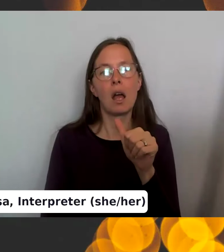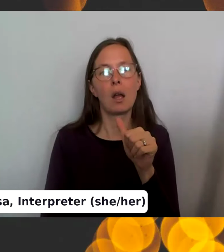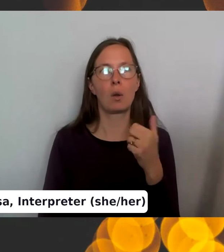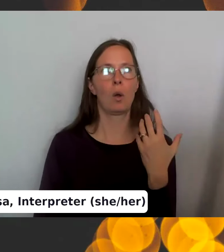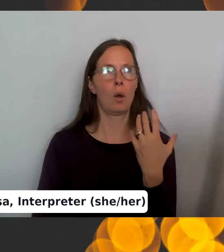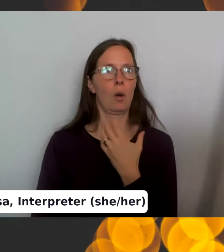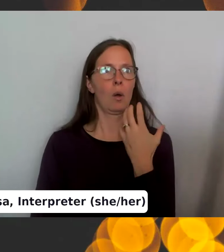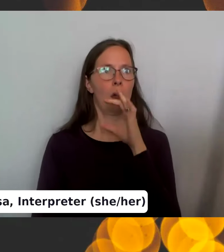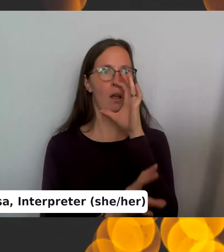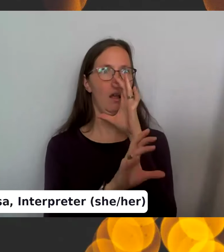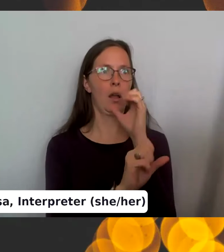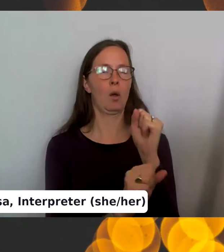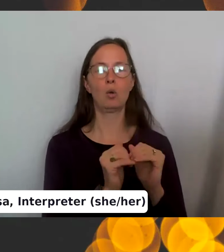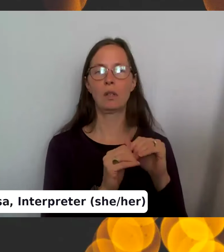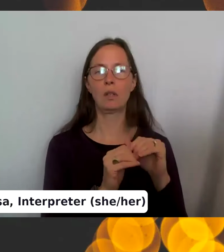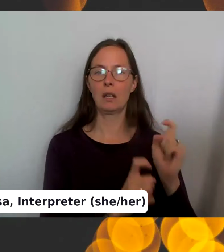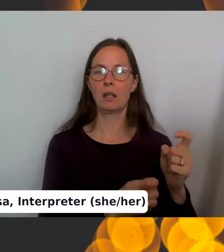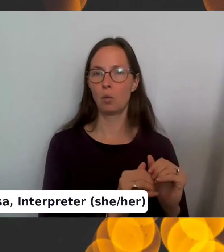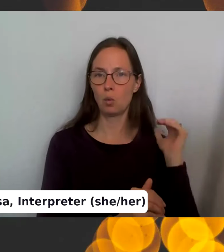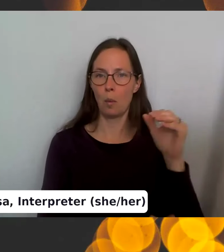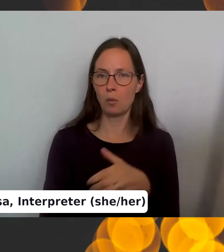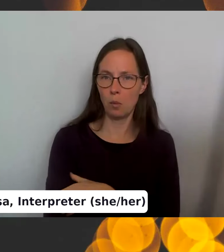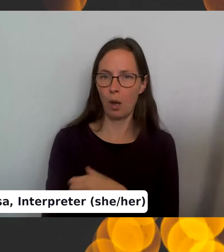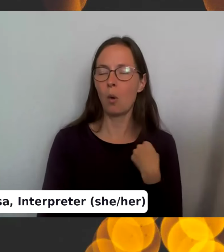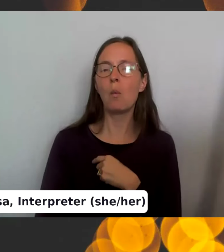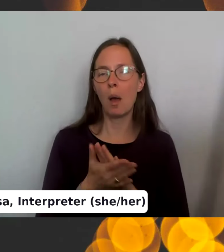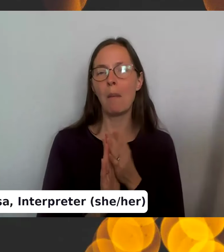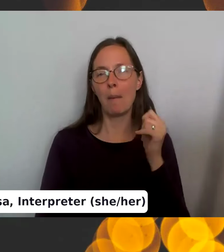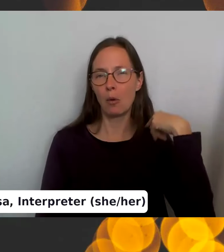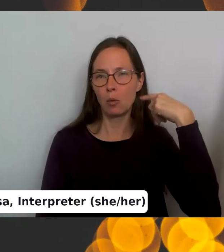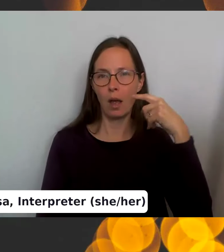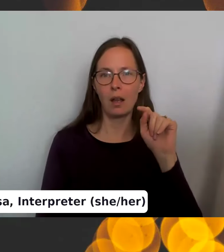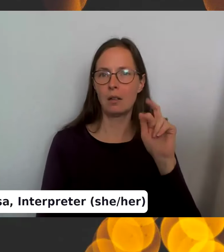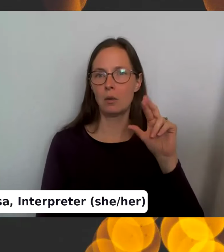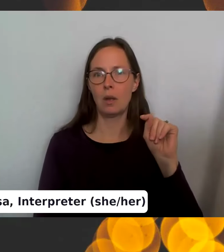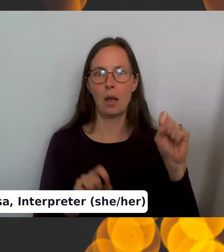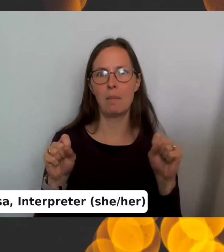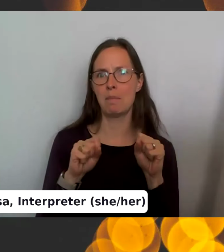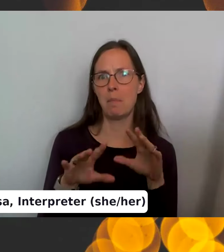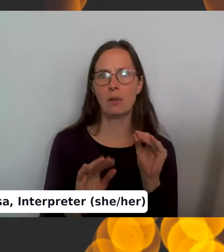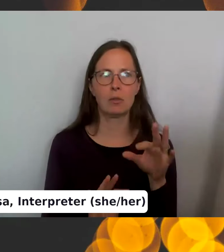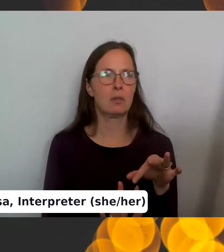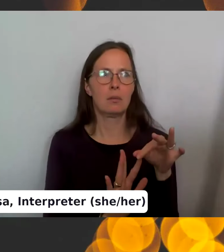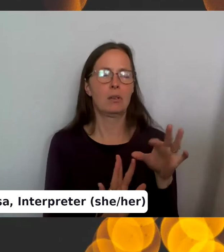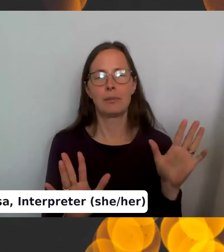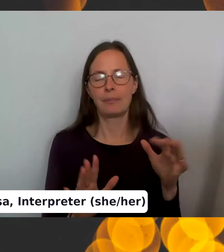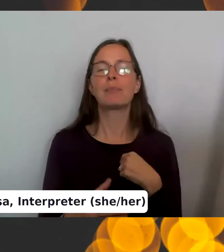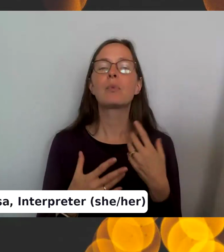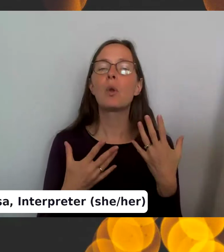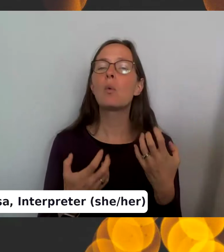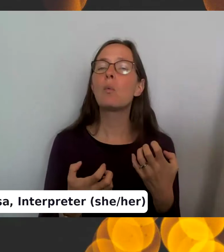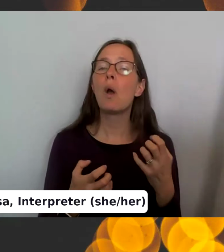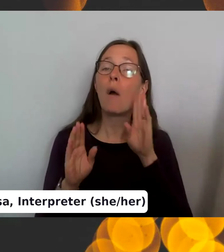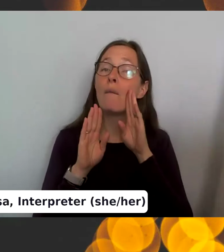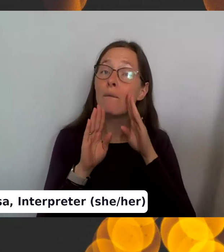because then we get a little bit crazy about tarot being magical in this special way. So I want to put the focus